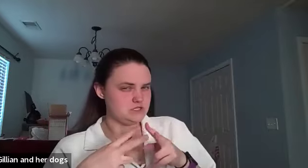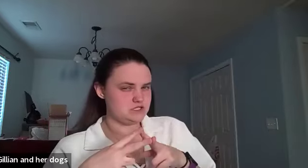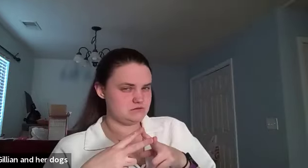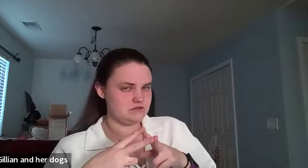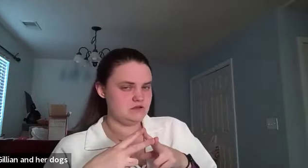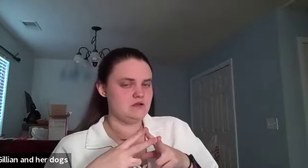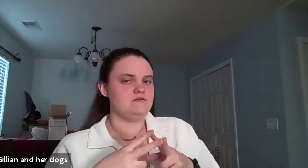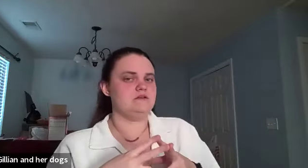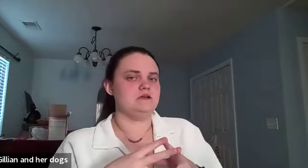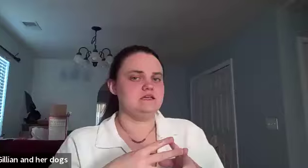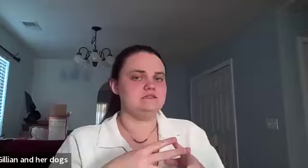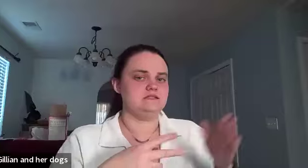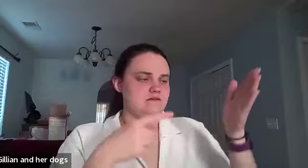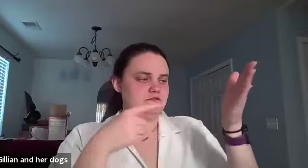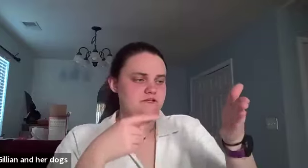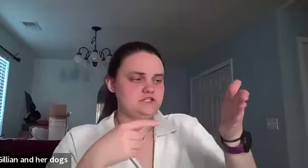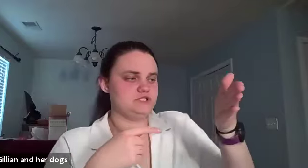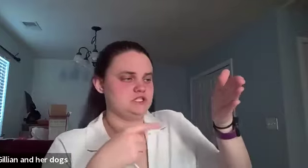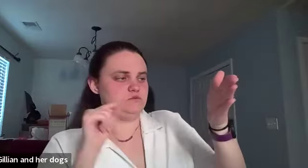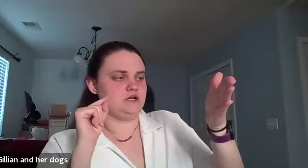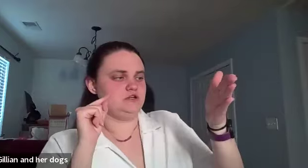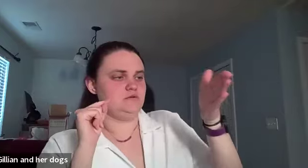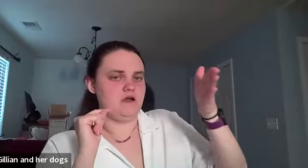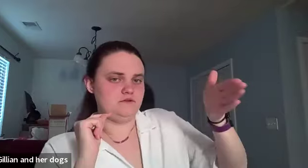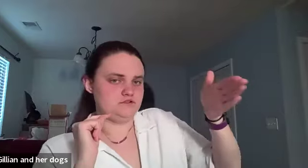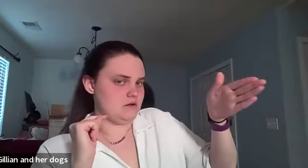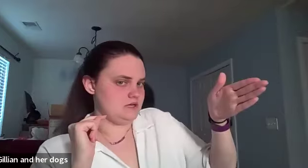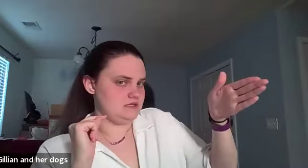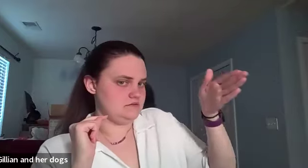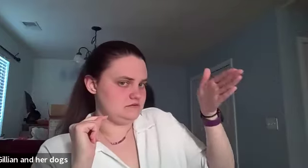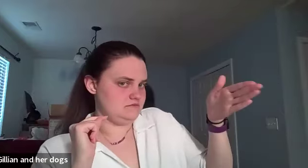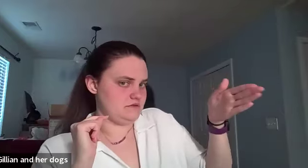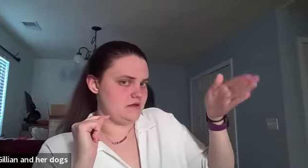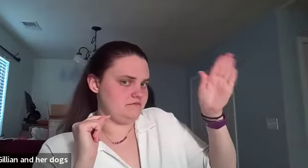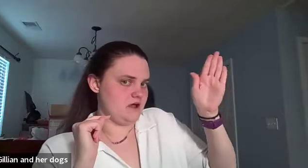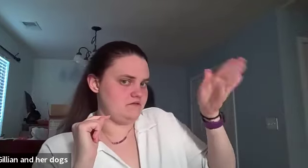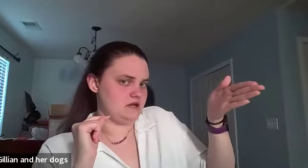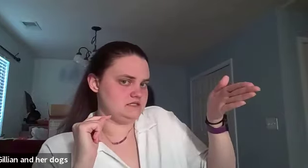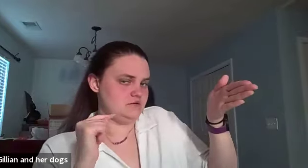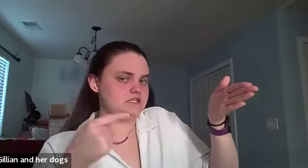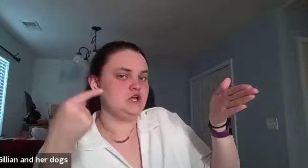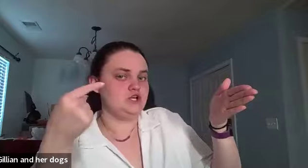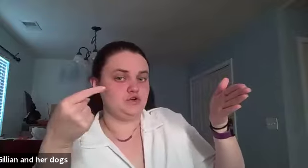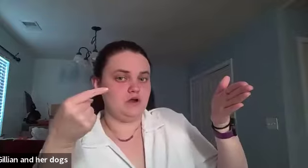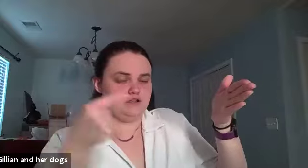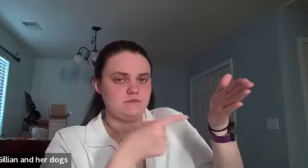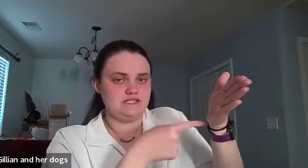you can do it. There is the sign for fish, which is where you have your dominant flat five kind of sideways. Your non-dominant